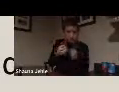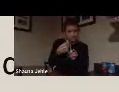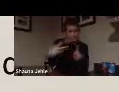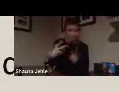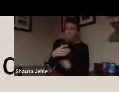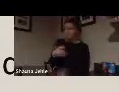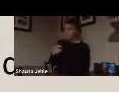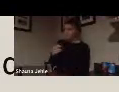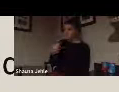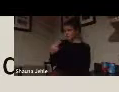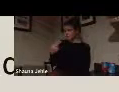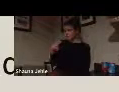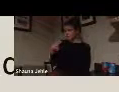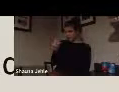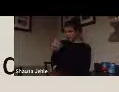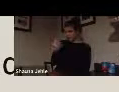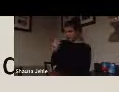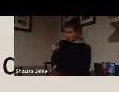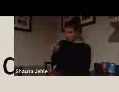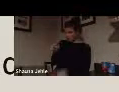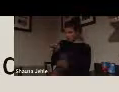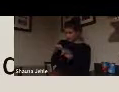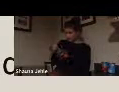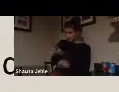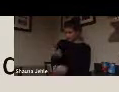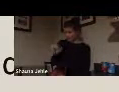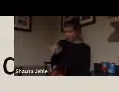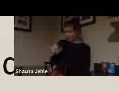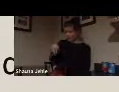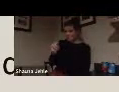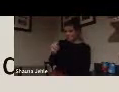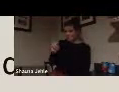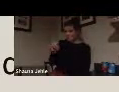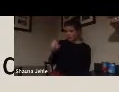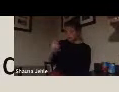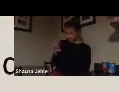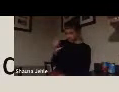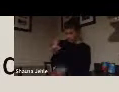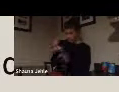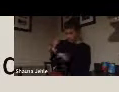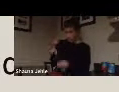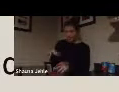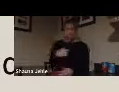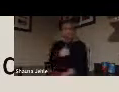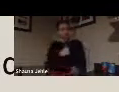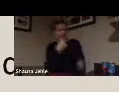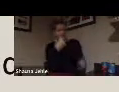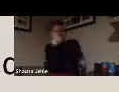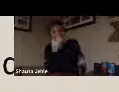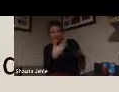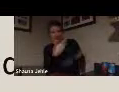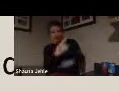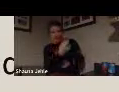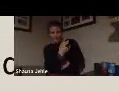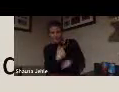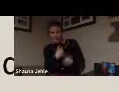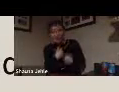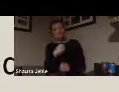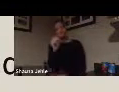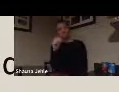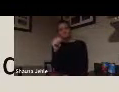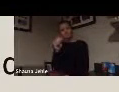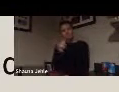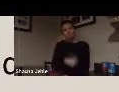Carrie, do you want to explain what a consultant does? Sure. I wondered if you were about ready to throw that my way.